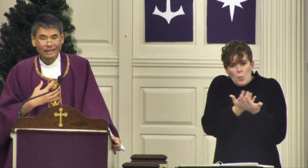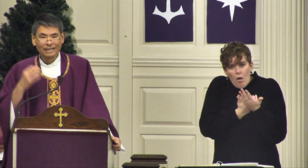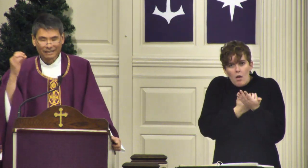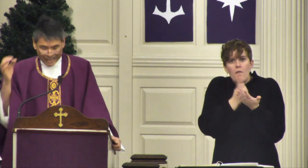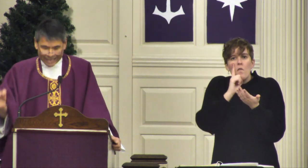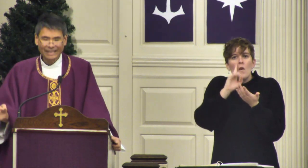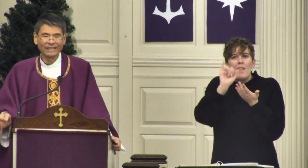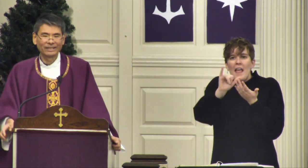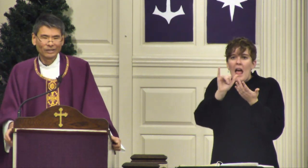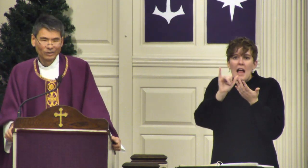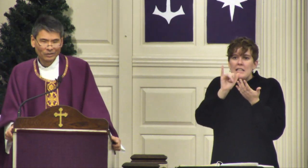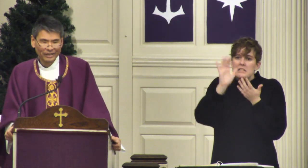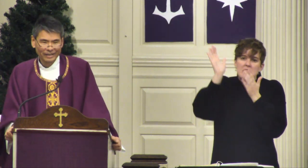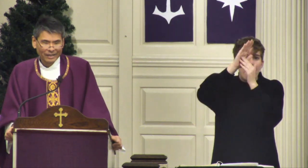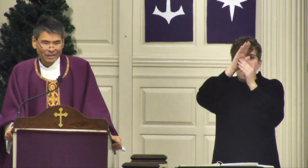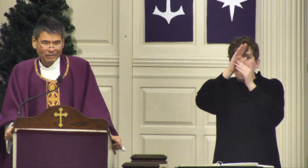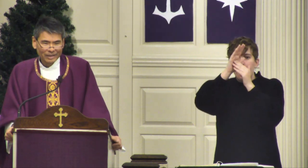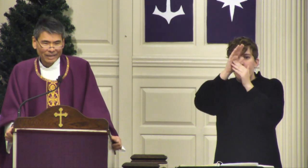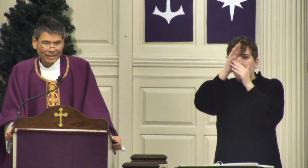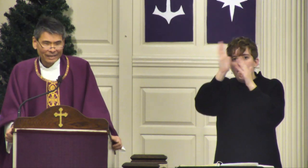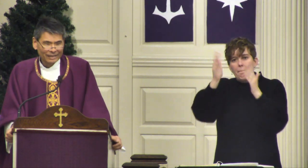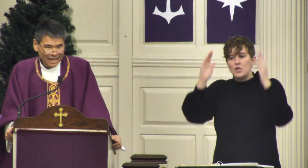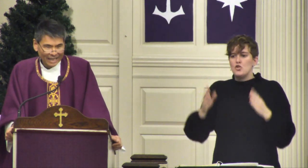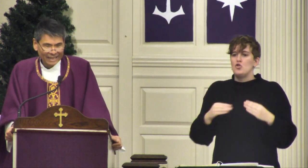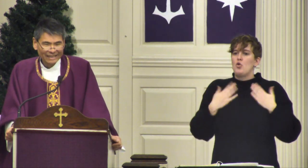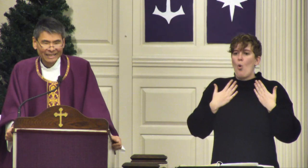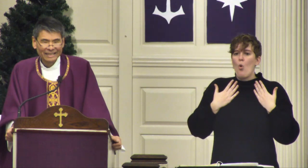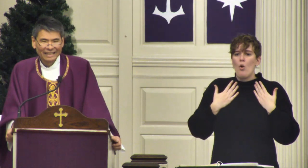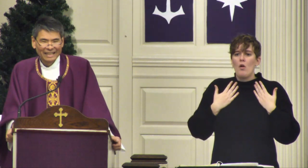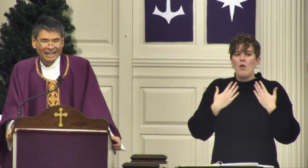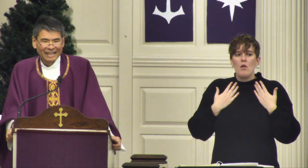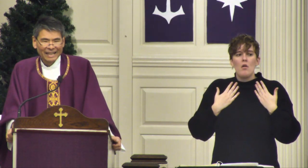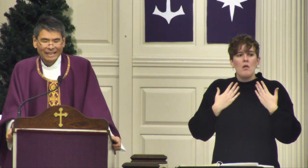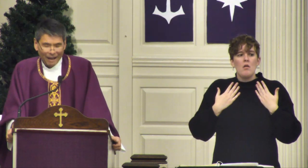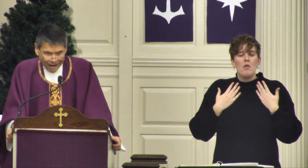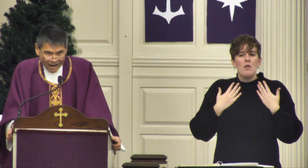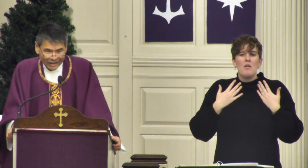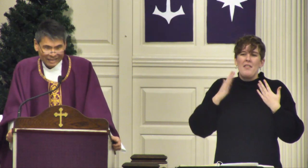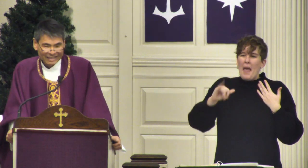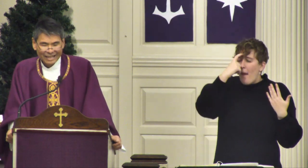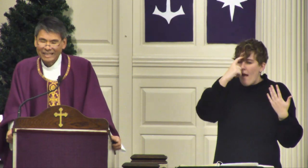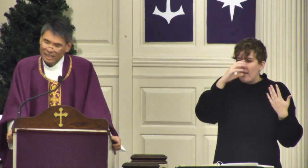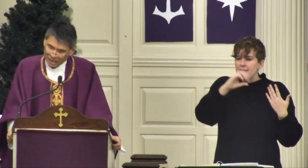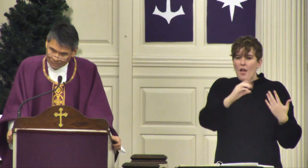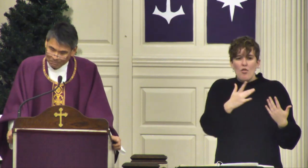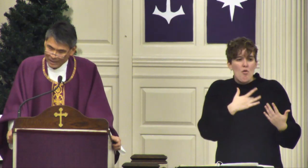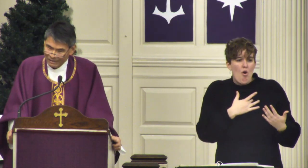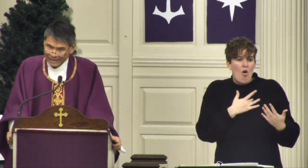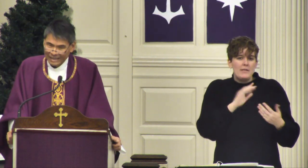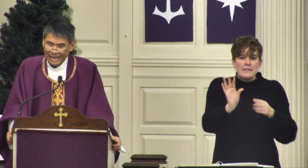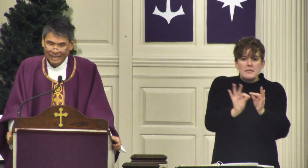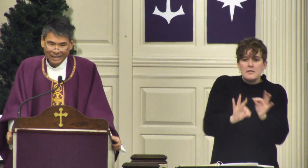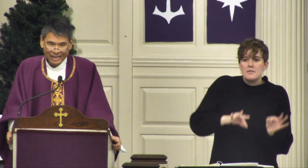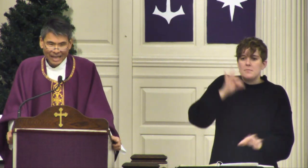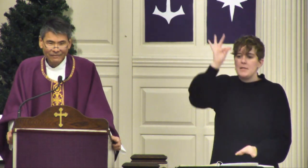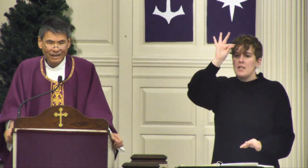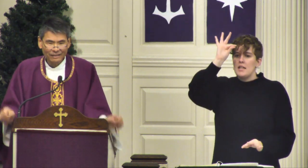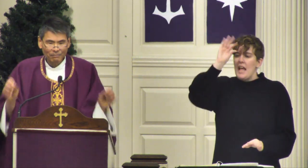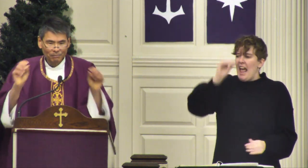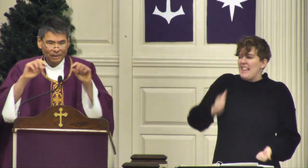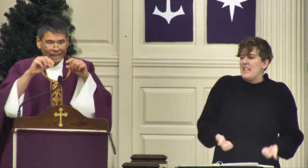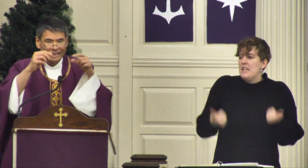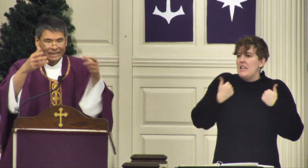greater, greatest joy, which is the mind and the heart and the spirit and the life of